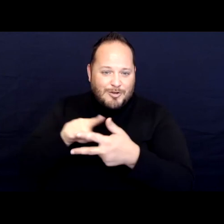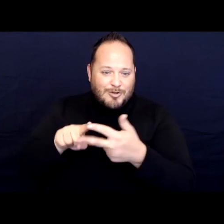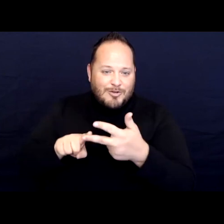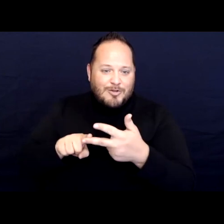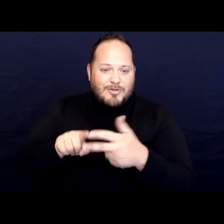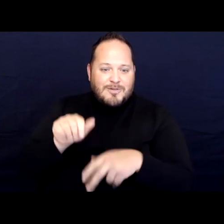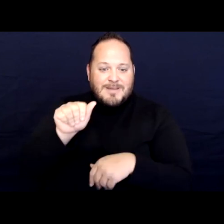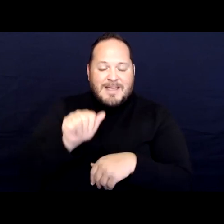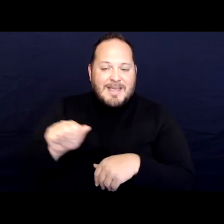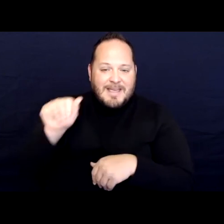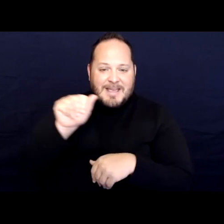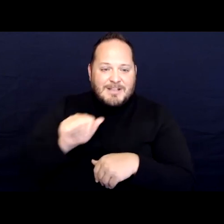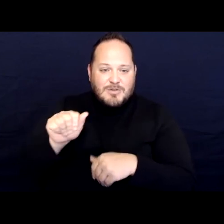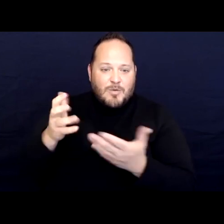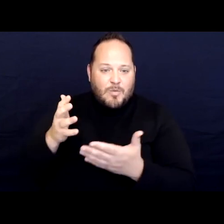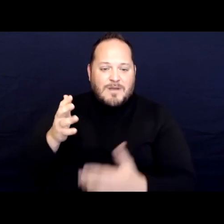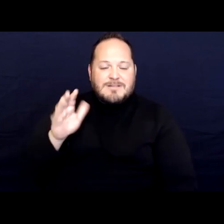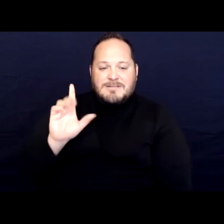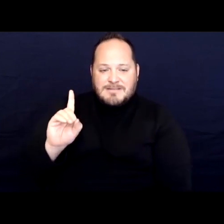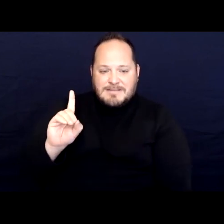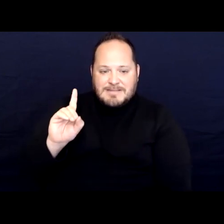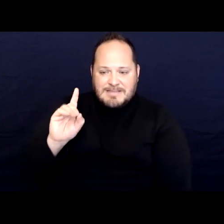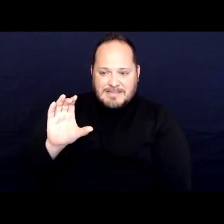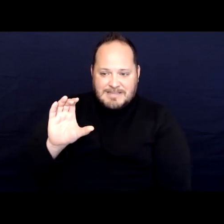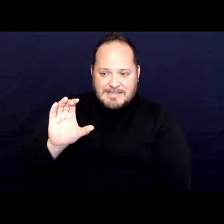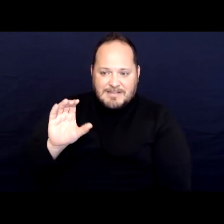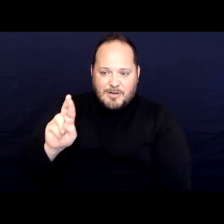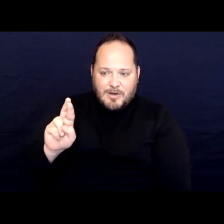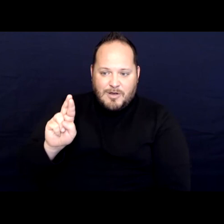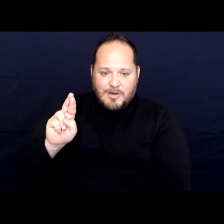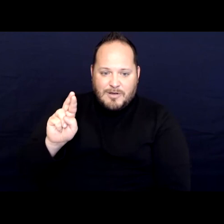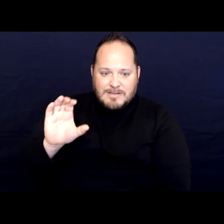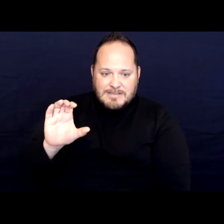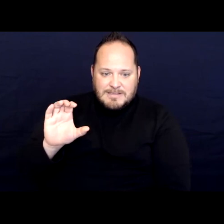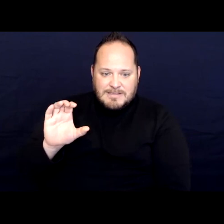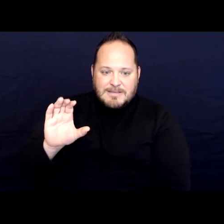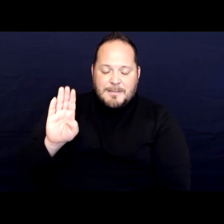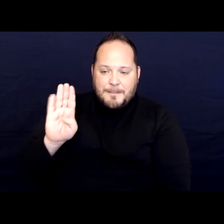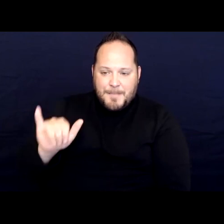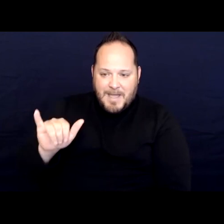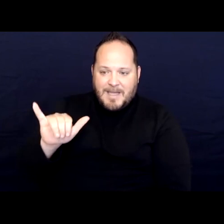Our handles on those are at DCRC by your side.